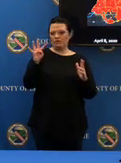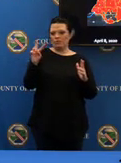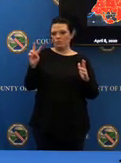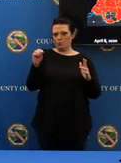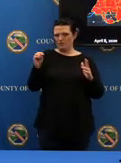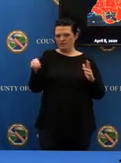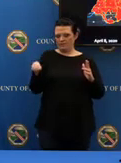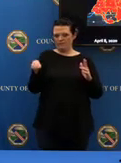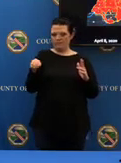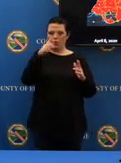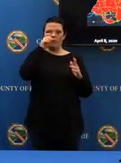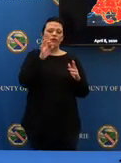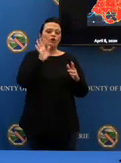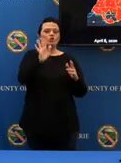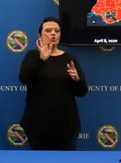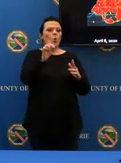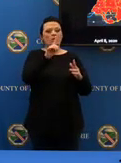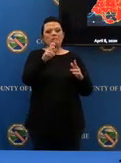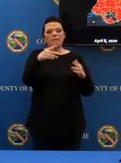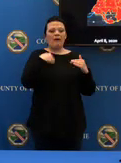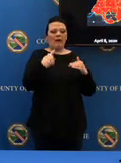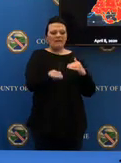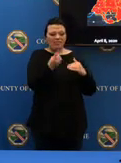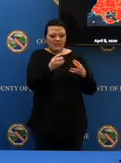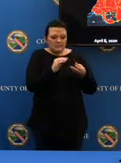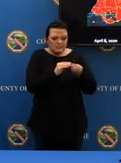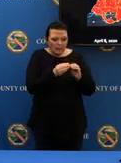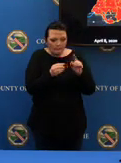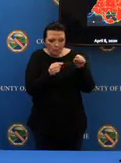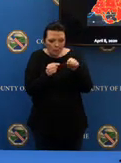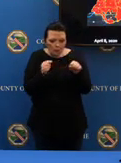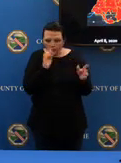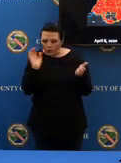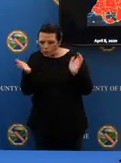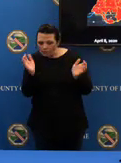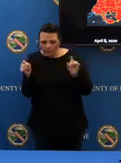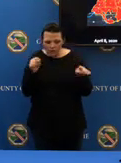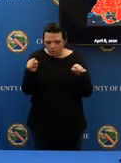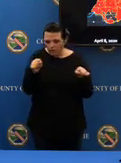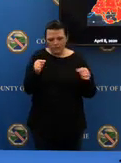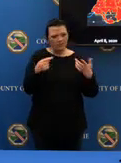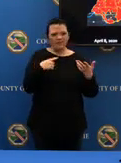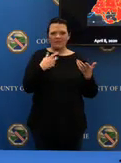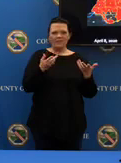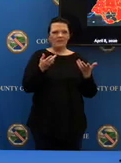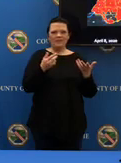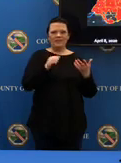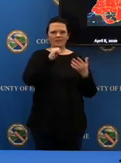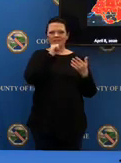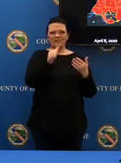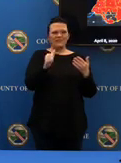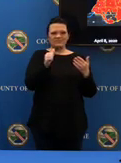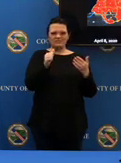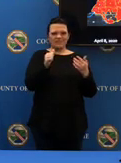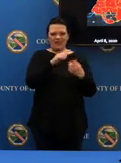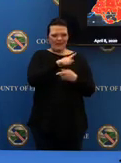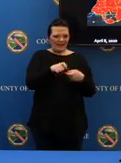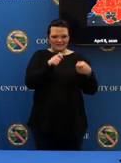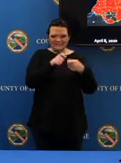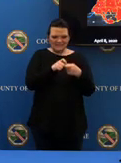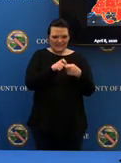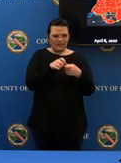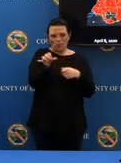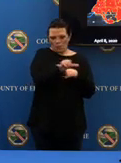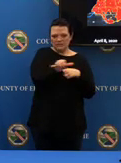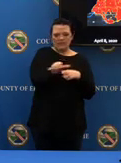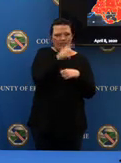zip code has one number or another, and you look at it and compare it to another one, it's tough to do it. It's not an apples-to-apples comparison.